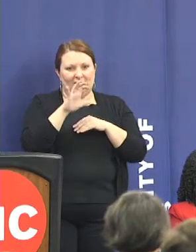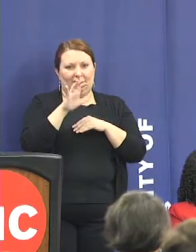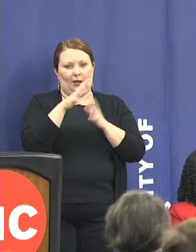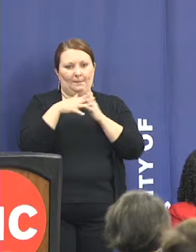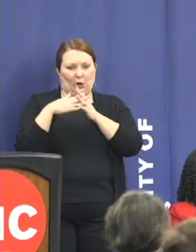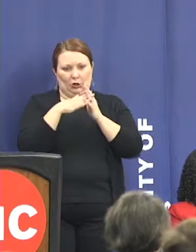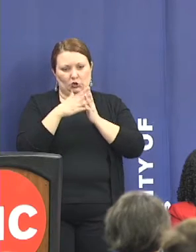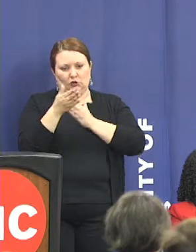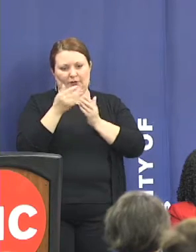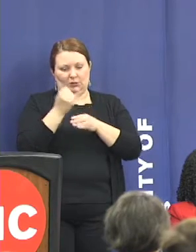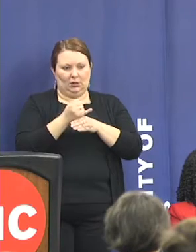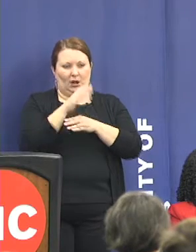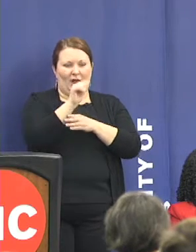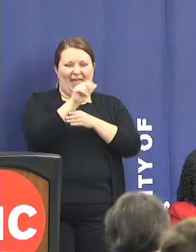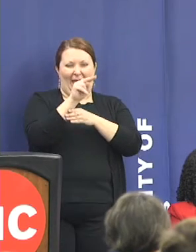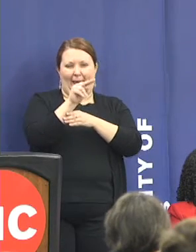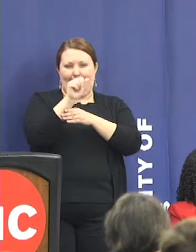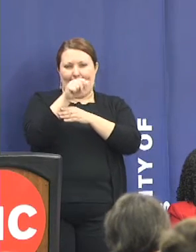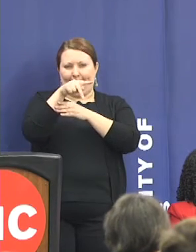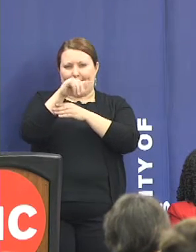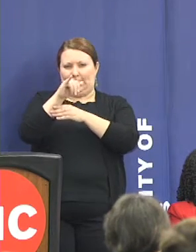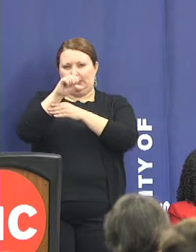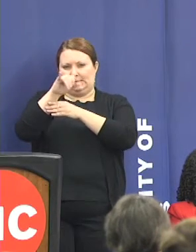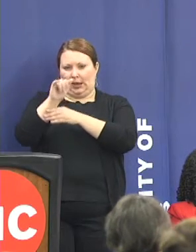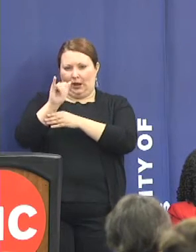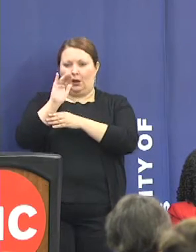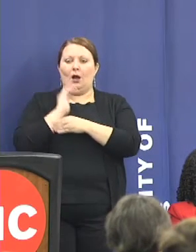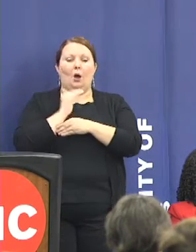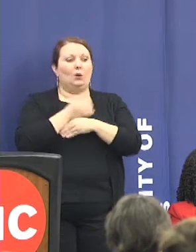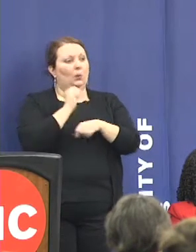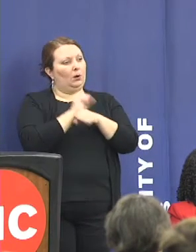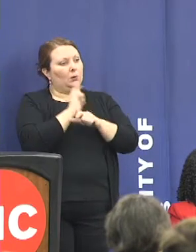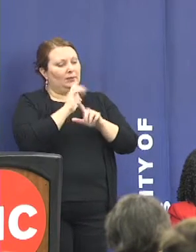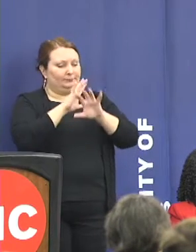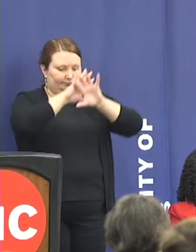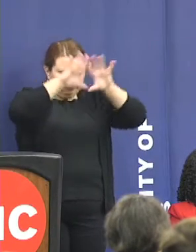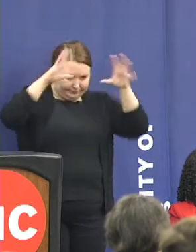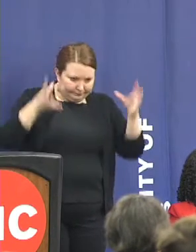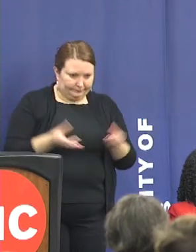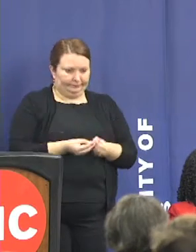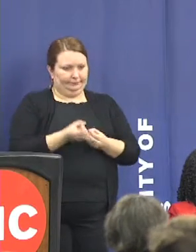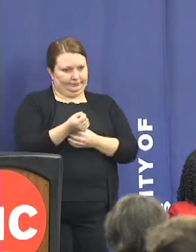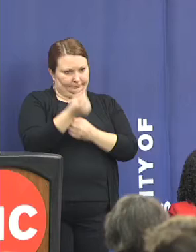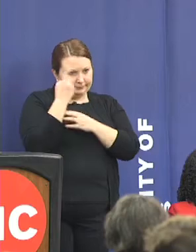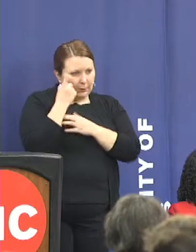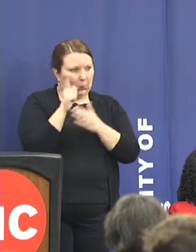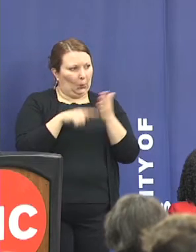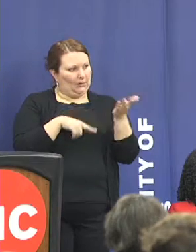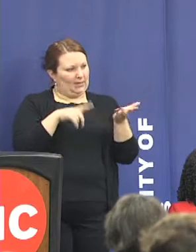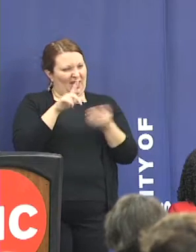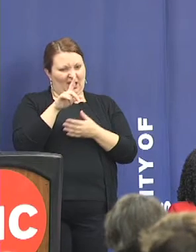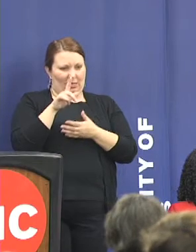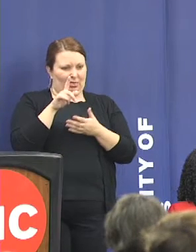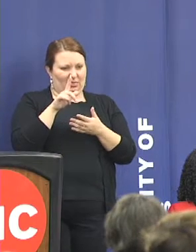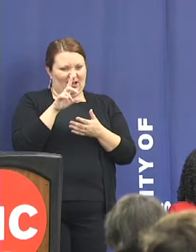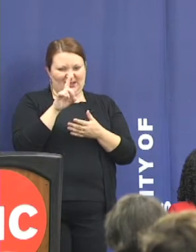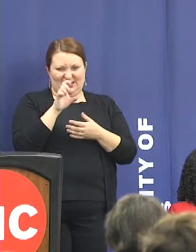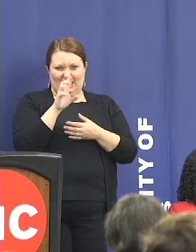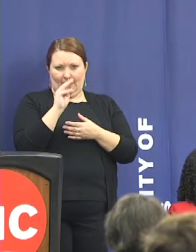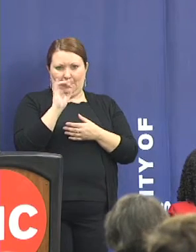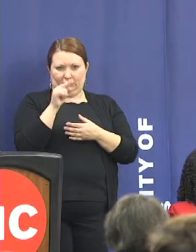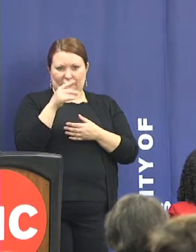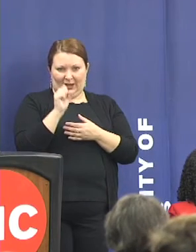short, and that the work that we've done really provides a very comprehensive understanding of what the state of, what is the